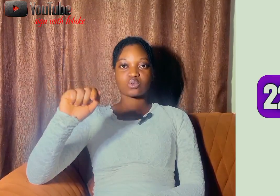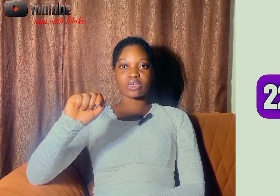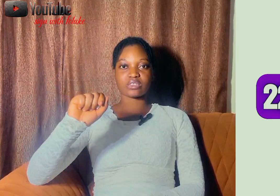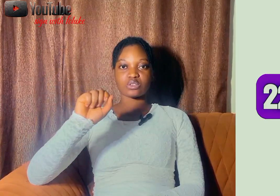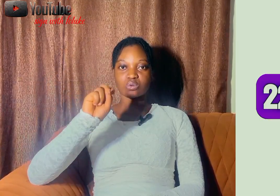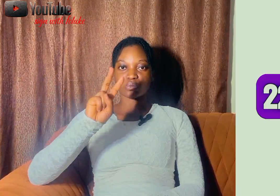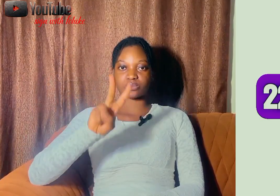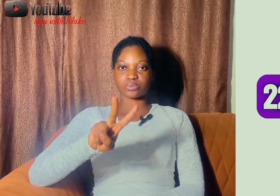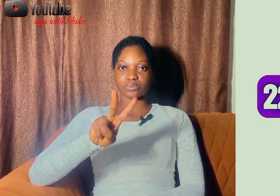22,